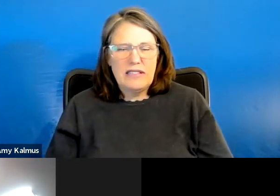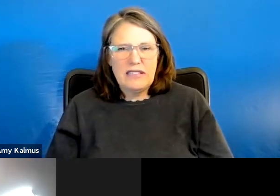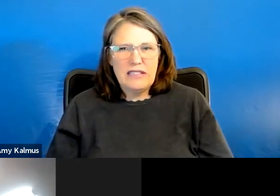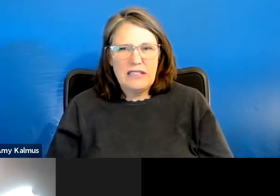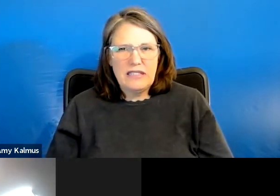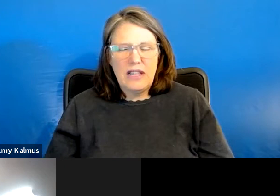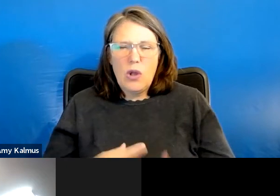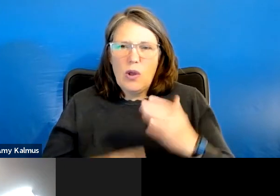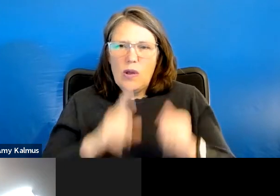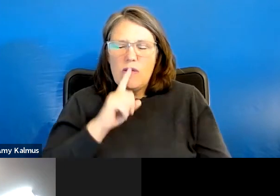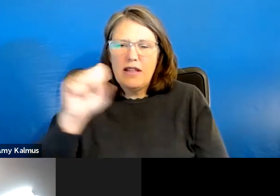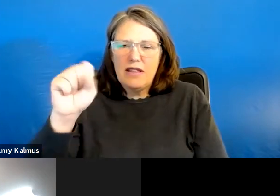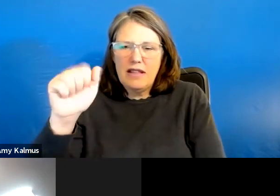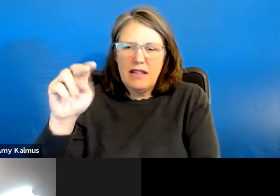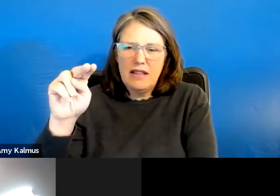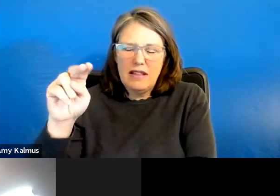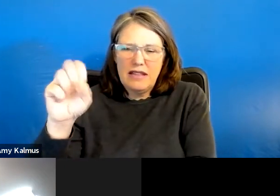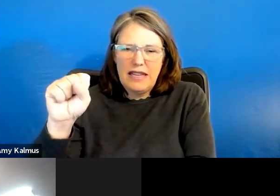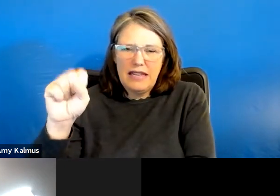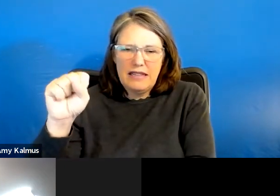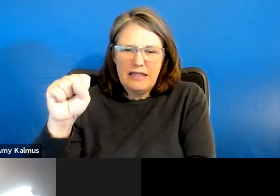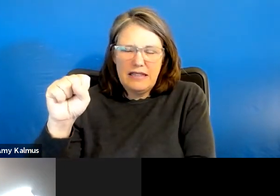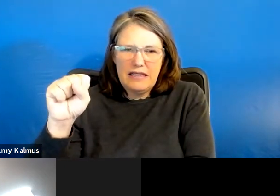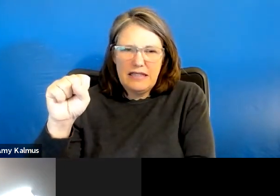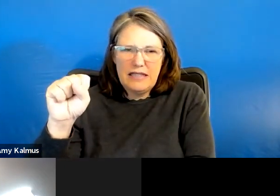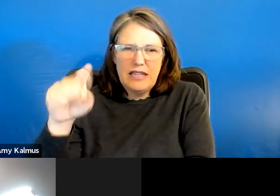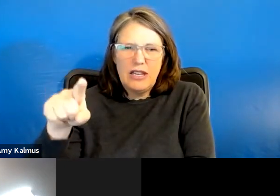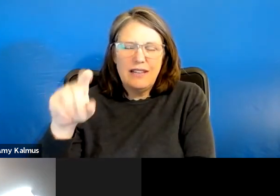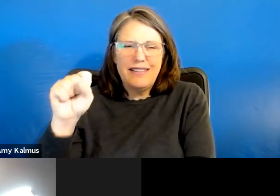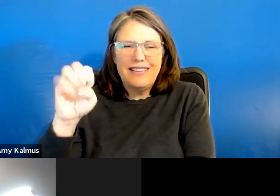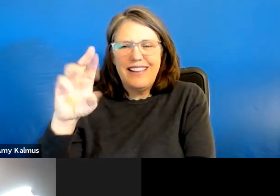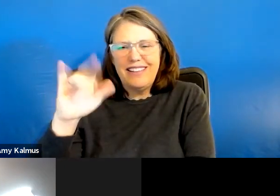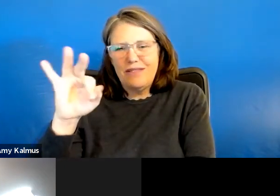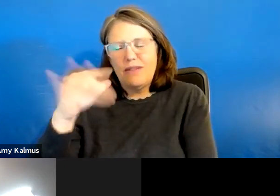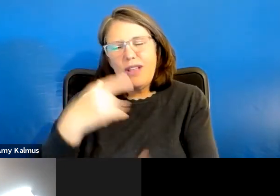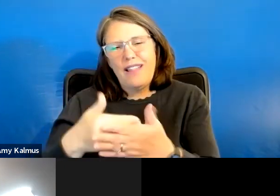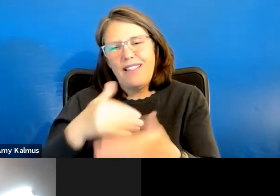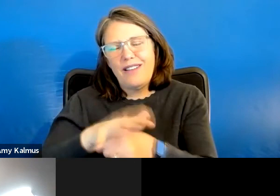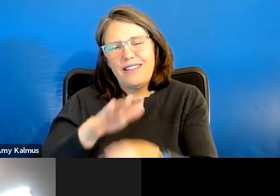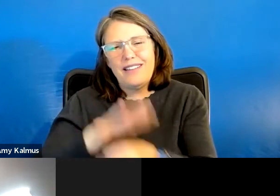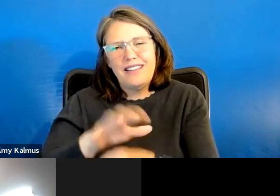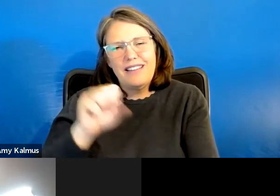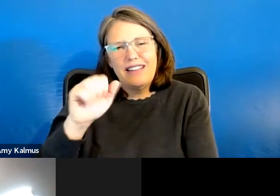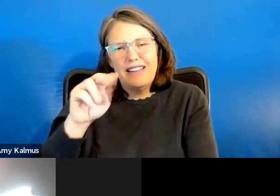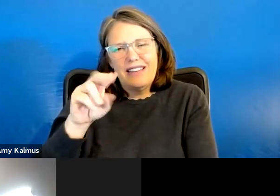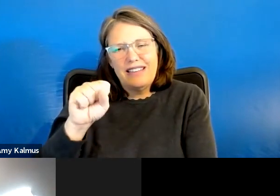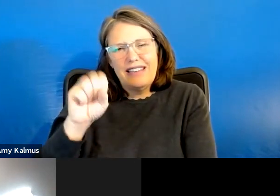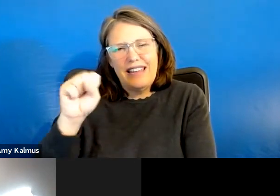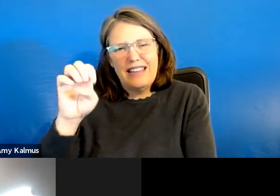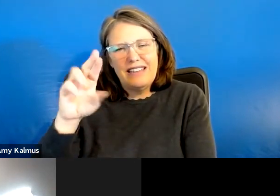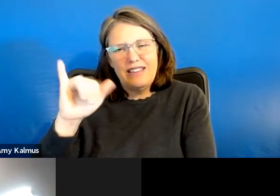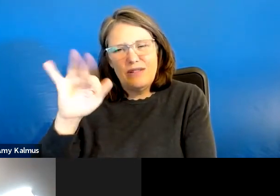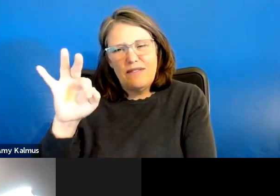What is sans font? You're close enough. You're close enough. Yep. Sans serif or however you say it.